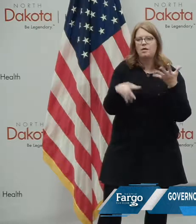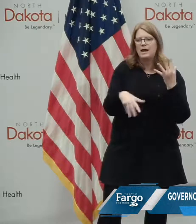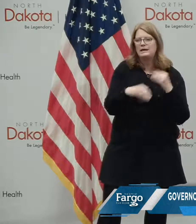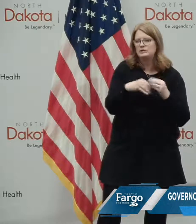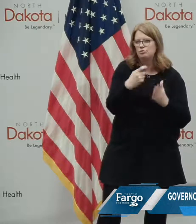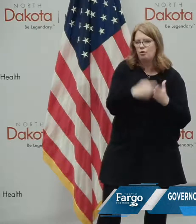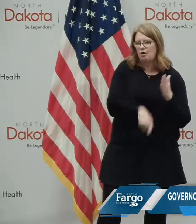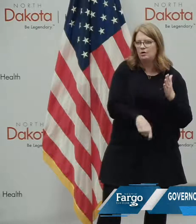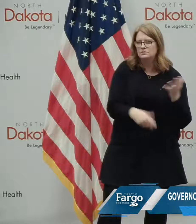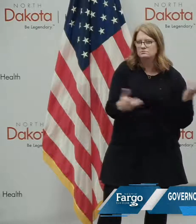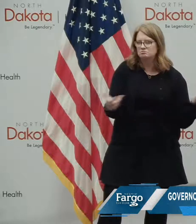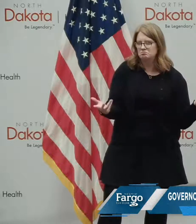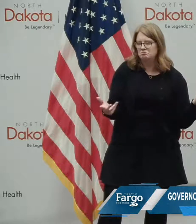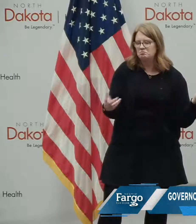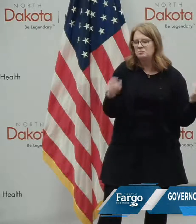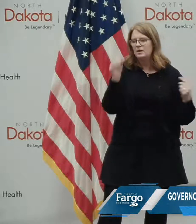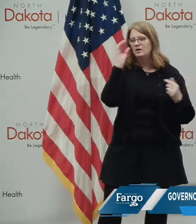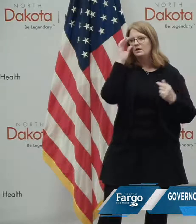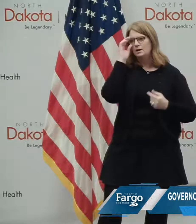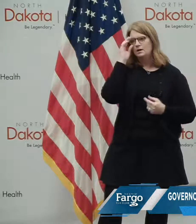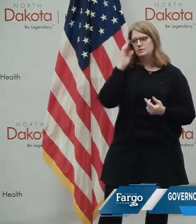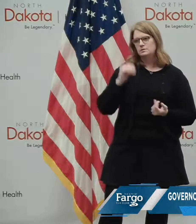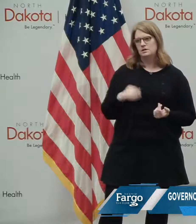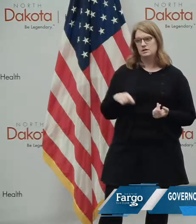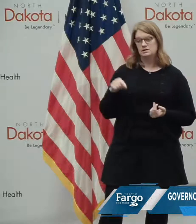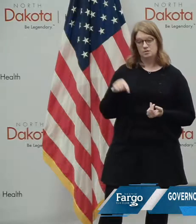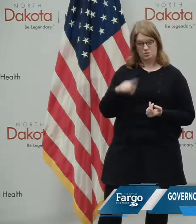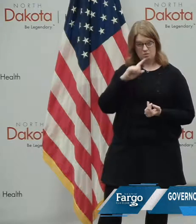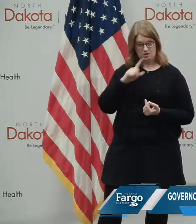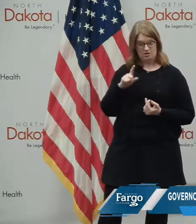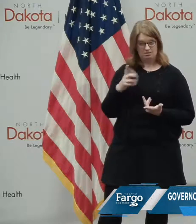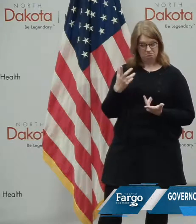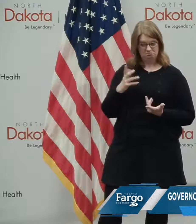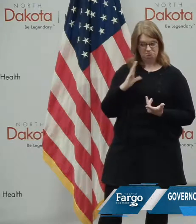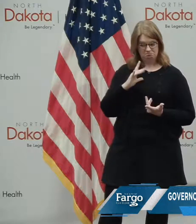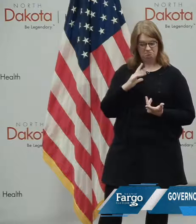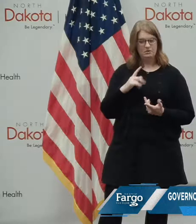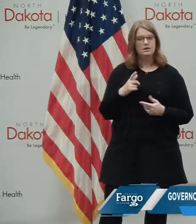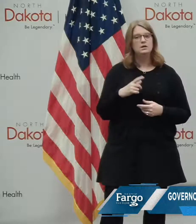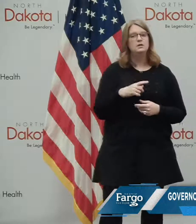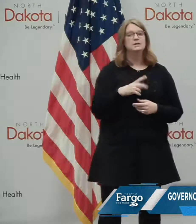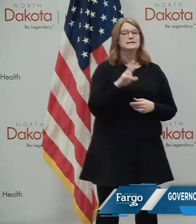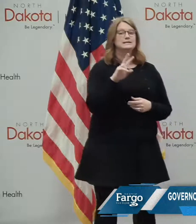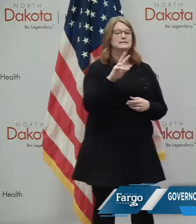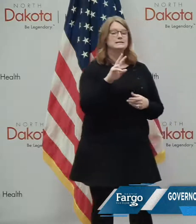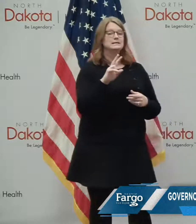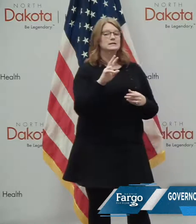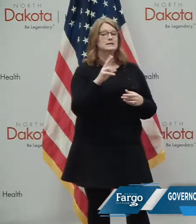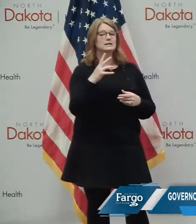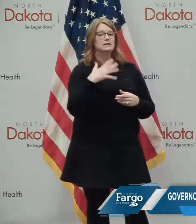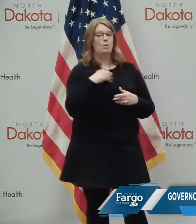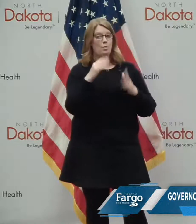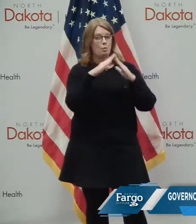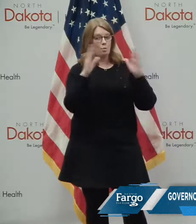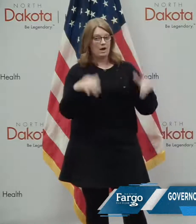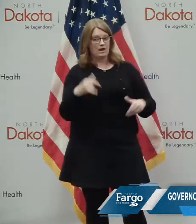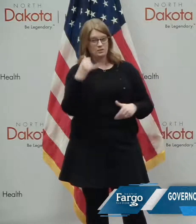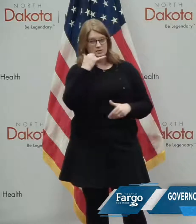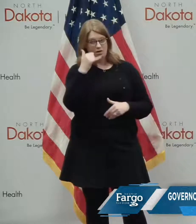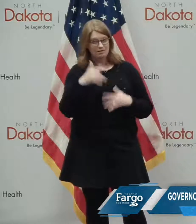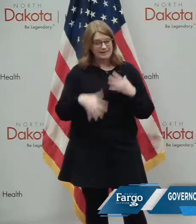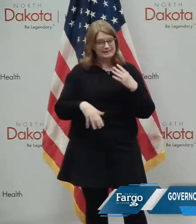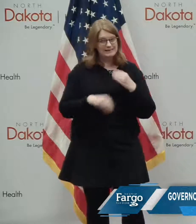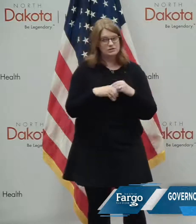completely. And so this is one point of great optimization. My second point of optimization coming out of the White House call on